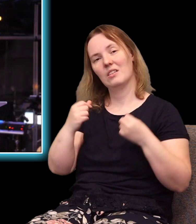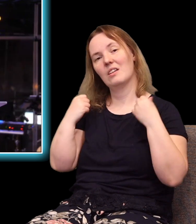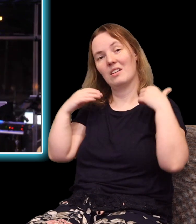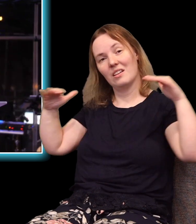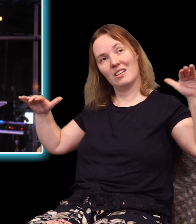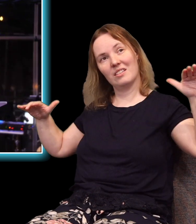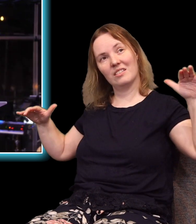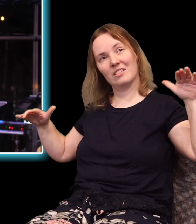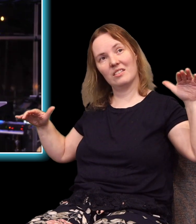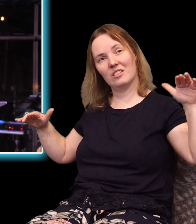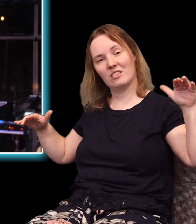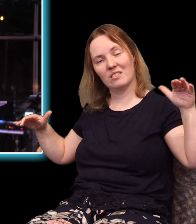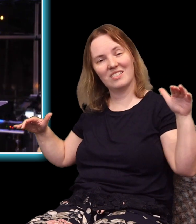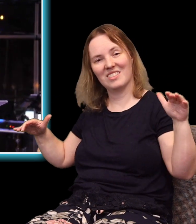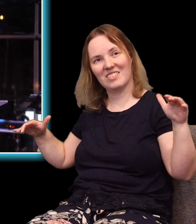his wings.